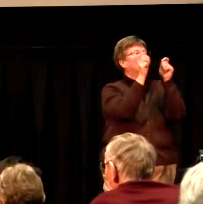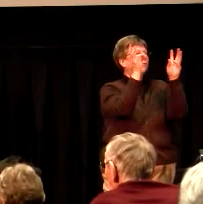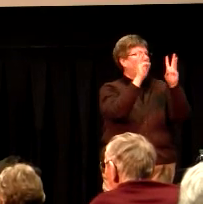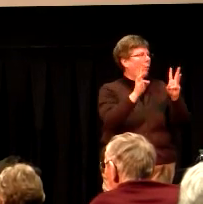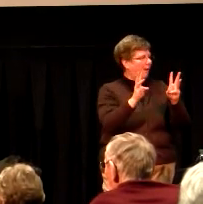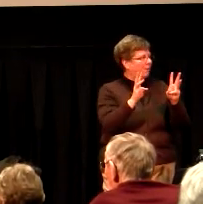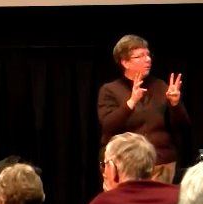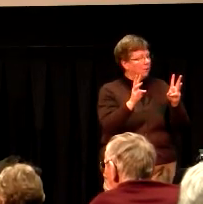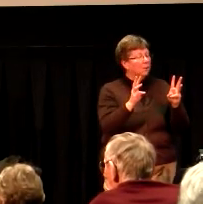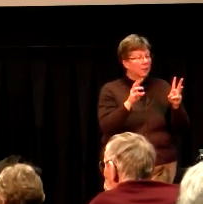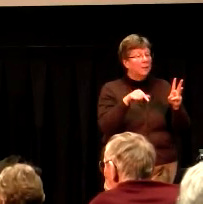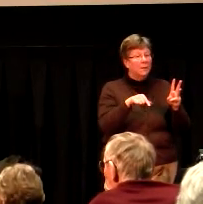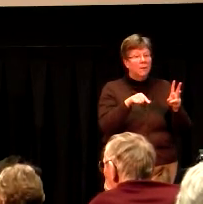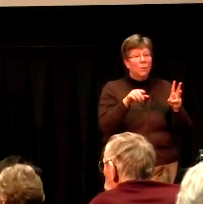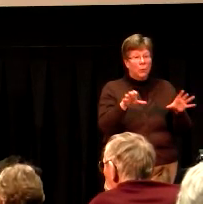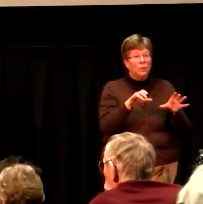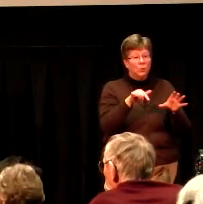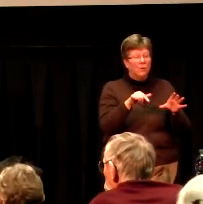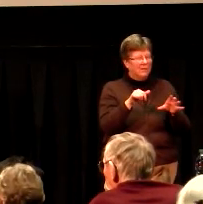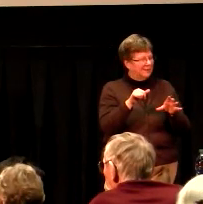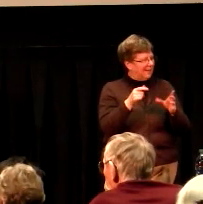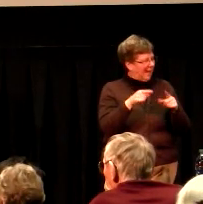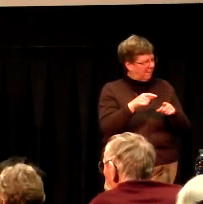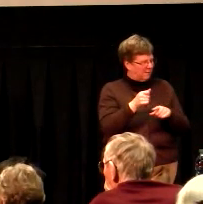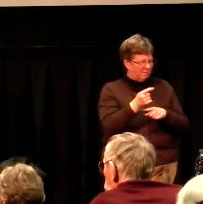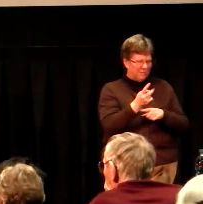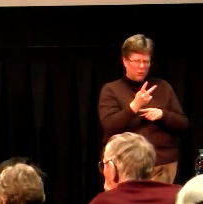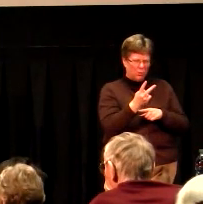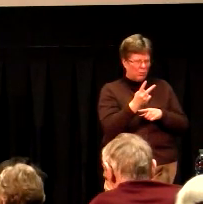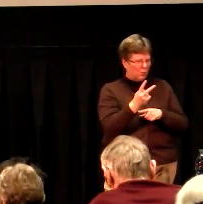It's a couple of winters ago,